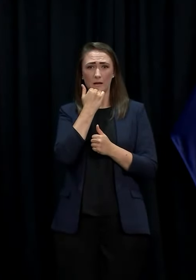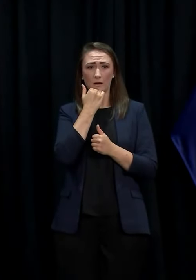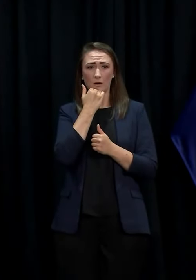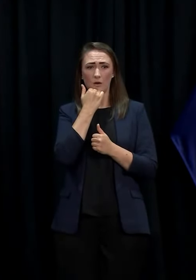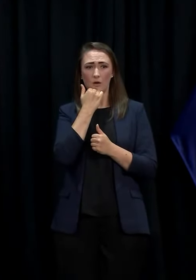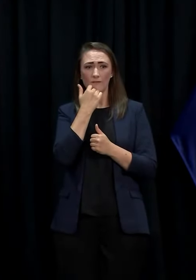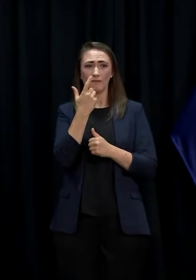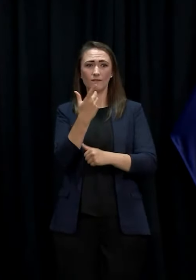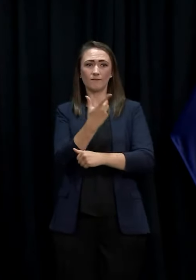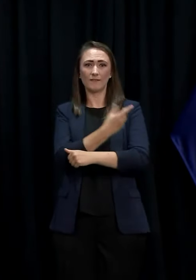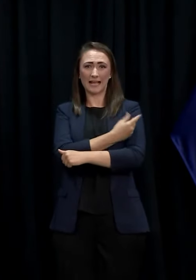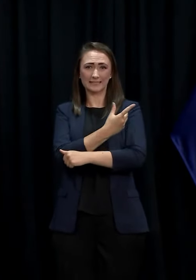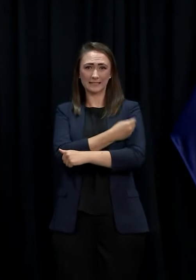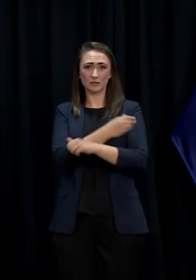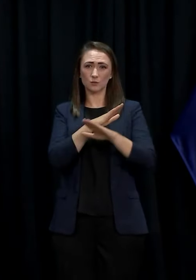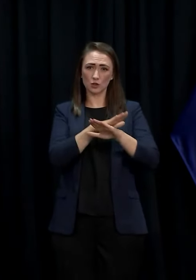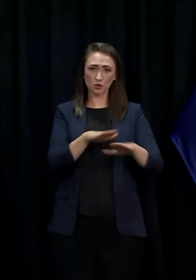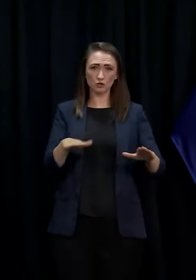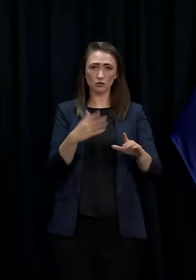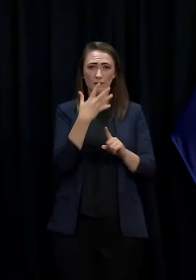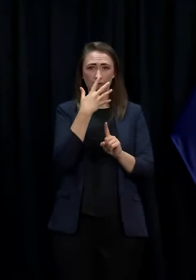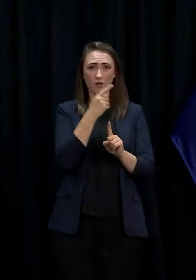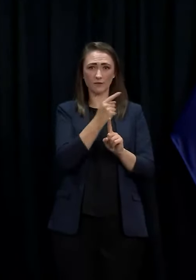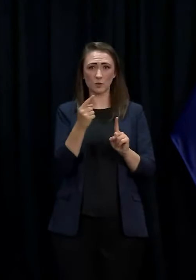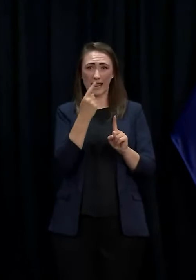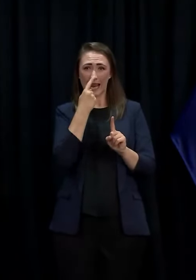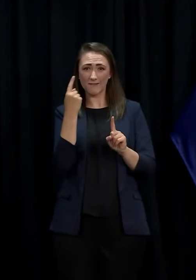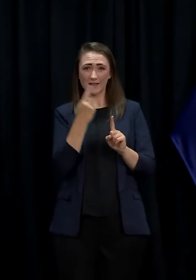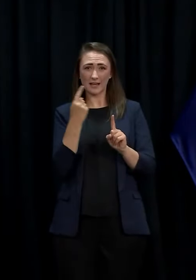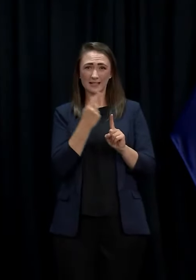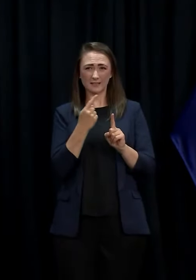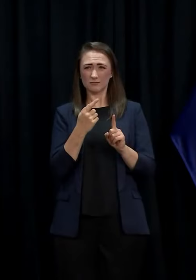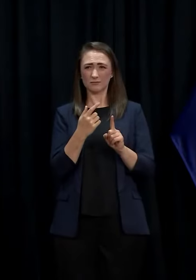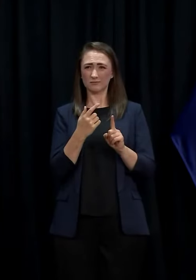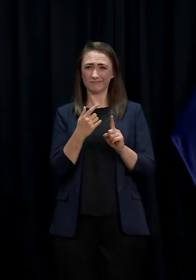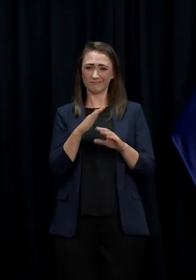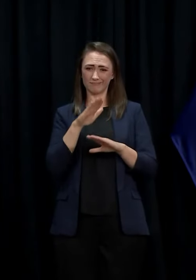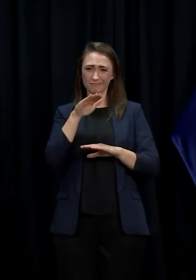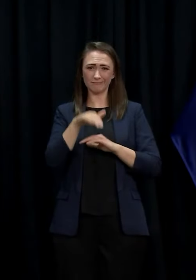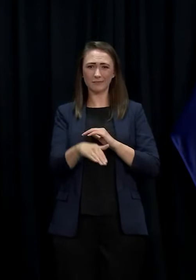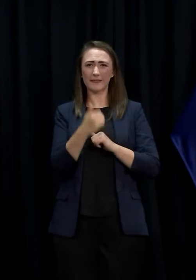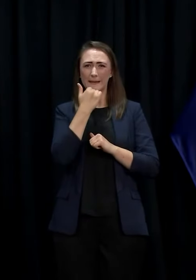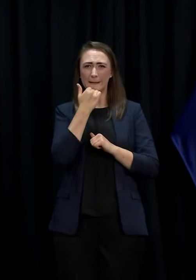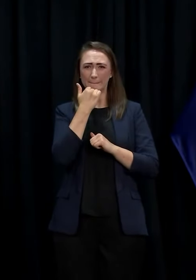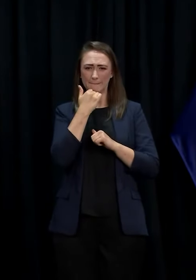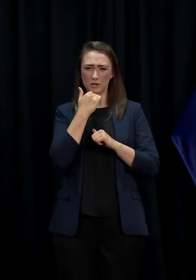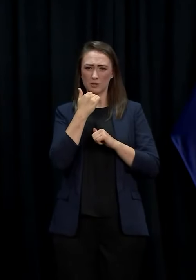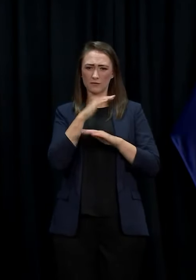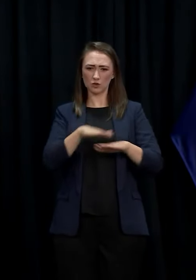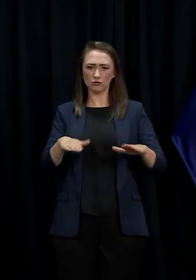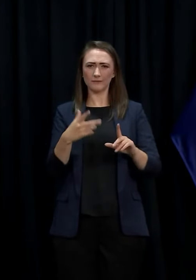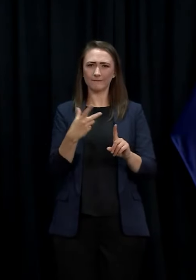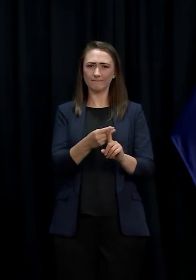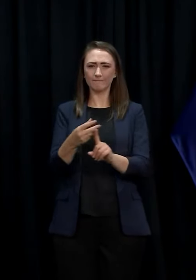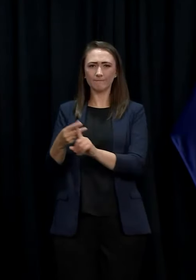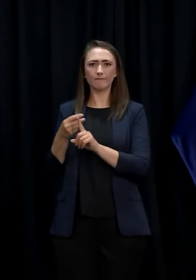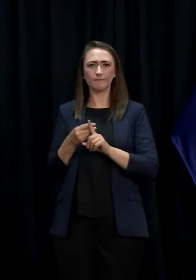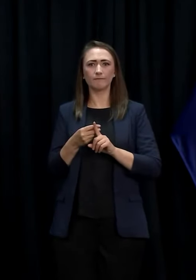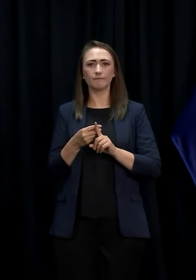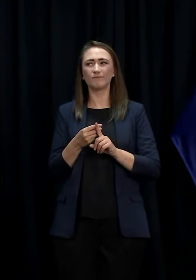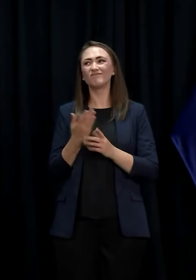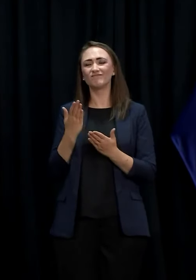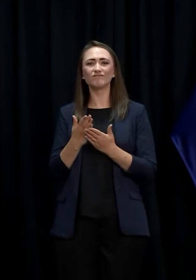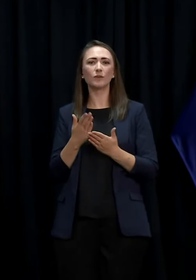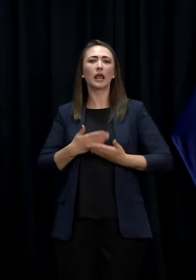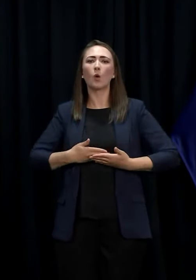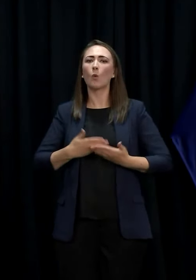that worry you in those 5 to 11-year-olds? As I said, the decline, we're seeing a decline in the uptake of vaccination across the board at the moment.